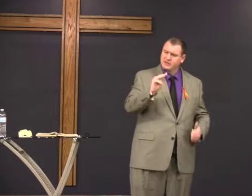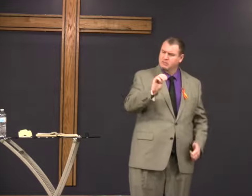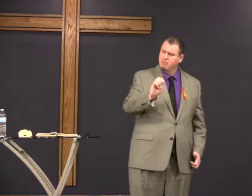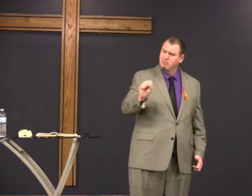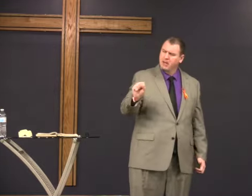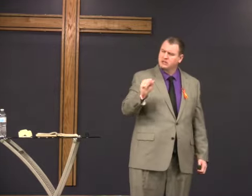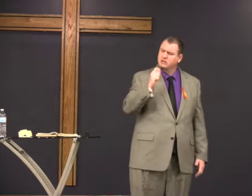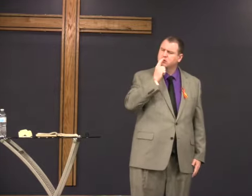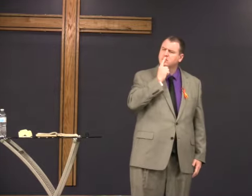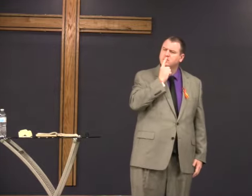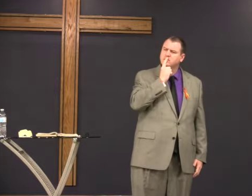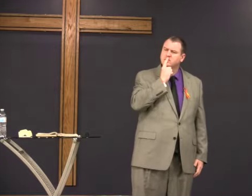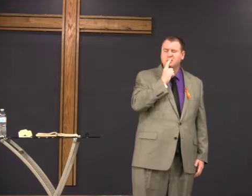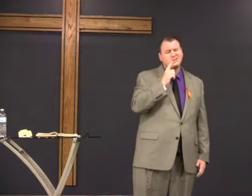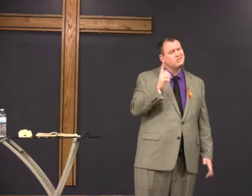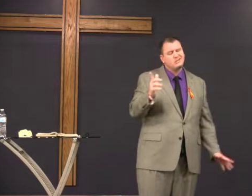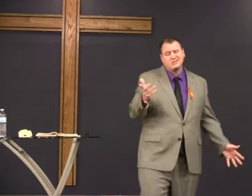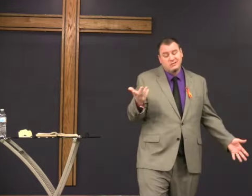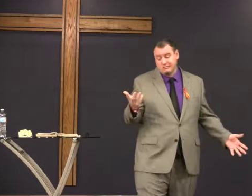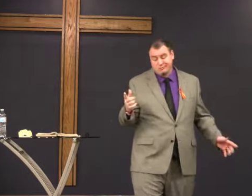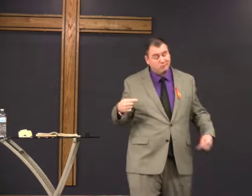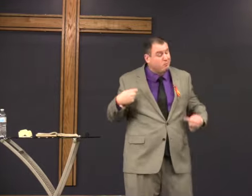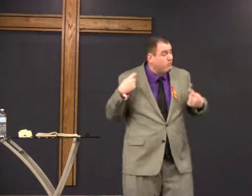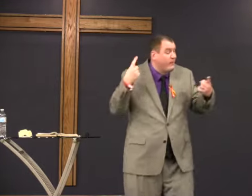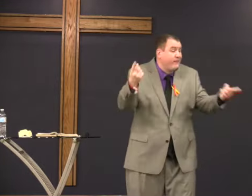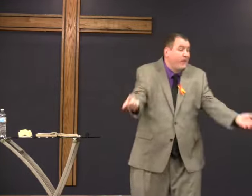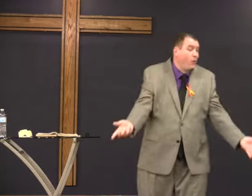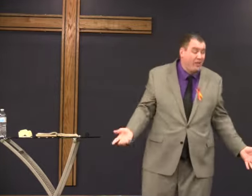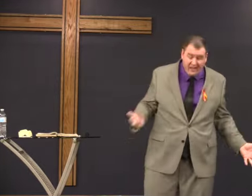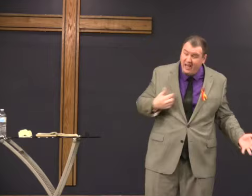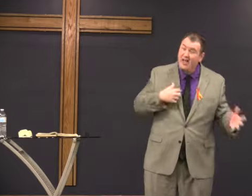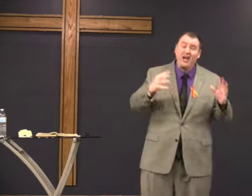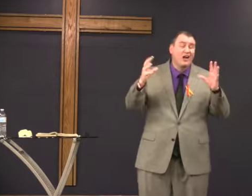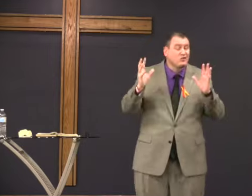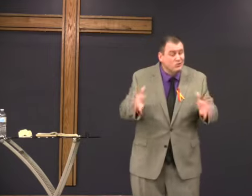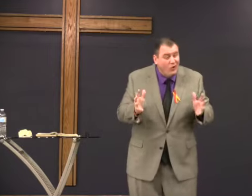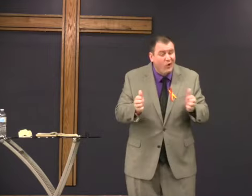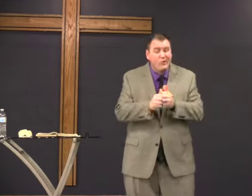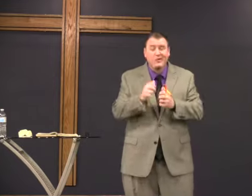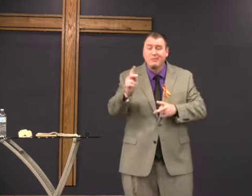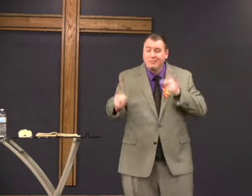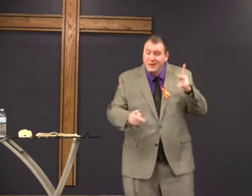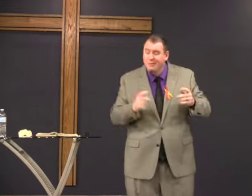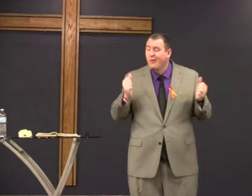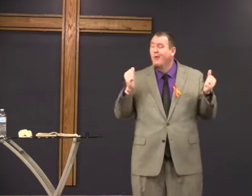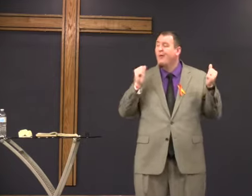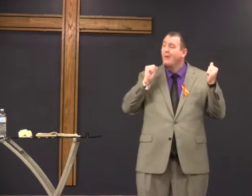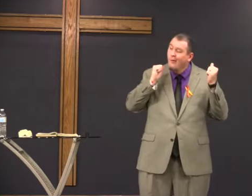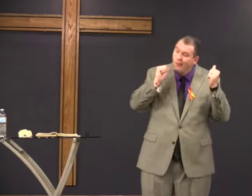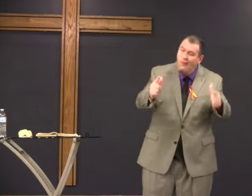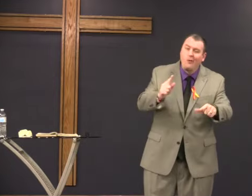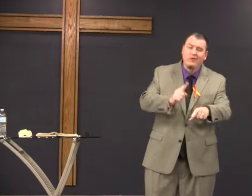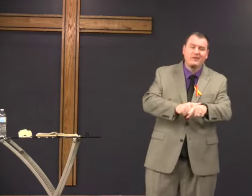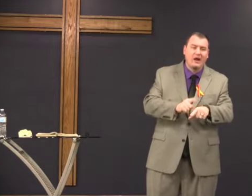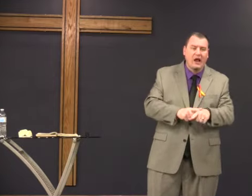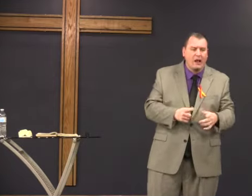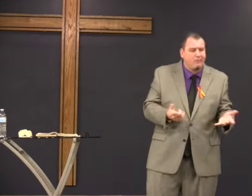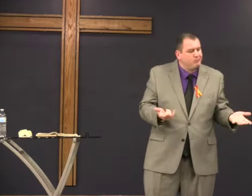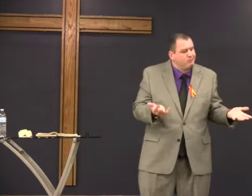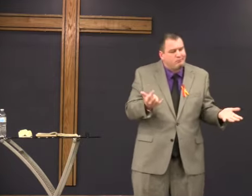If your life is a mess, oh, well, it's been this way, you know, and that's